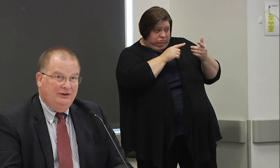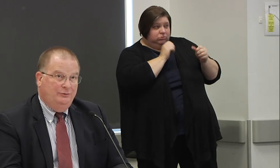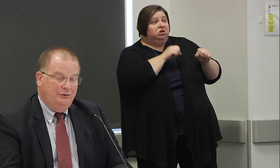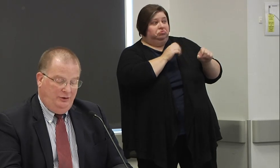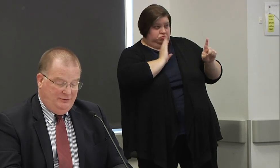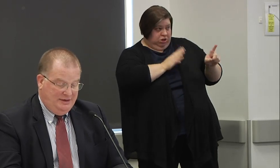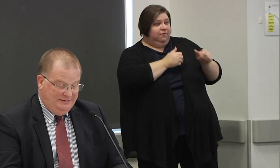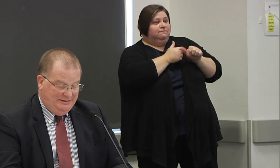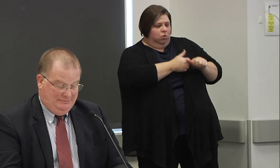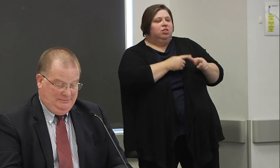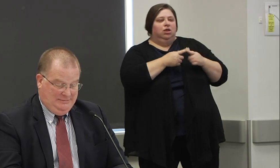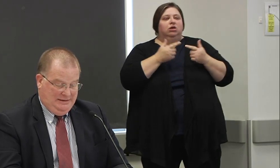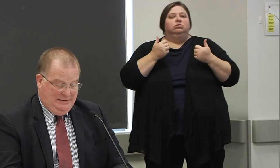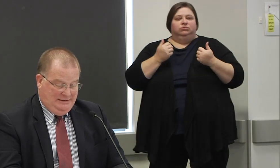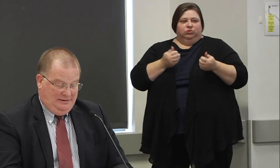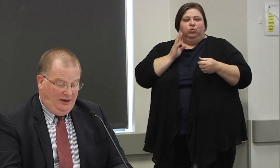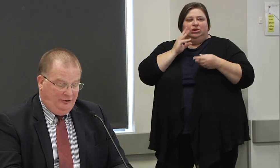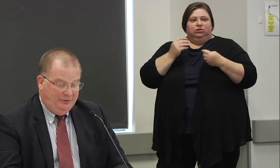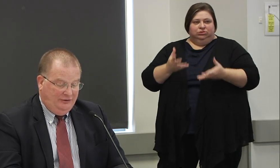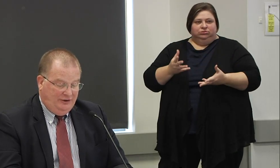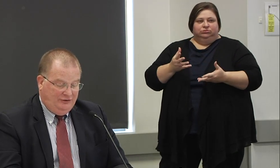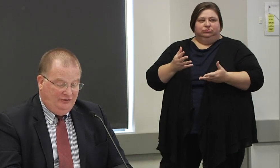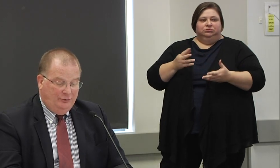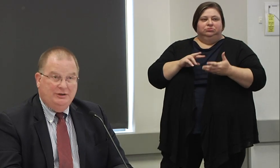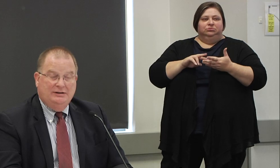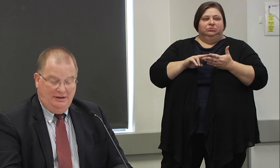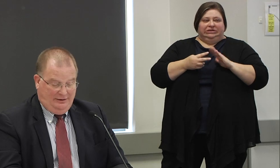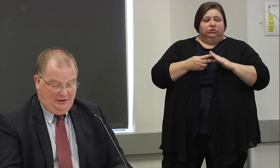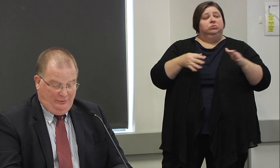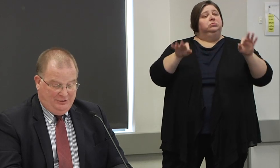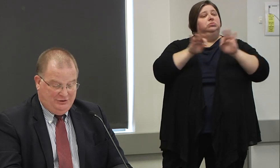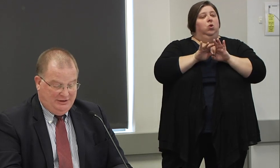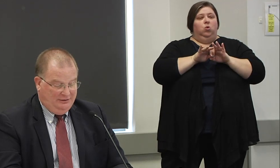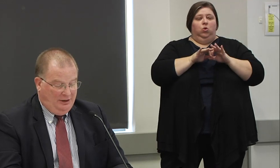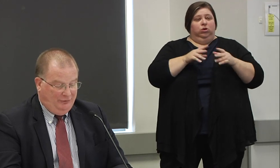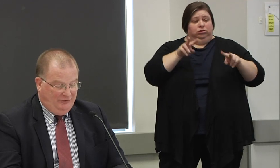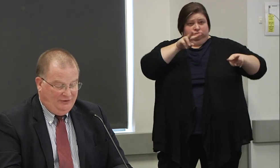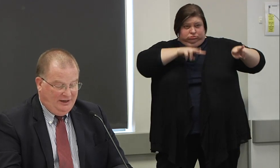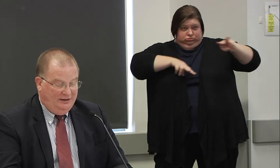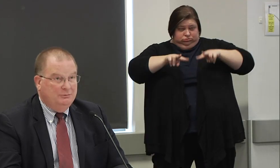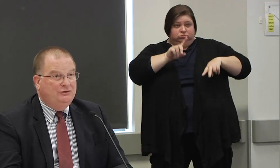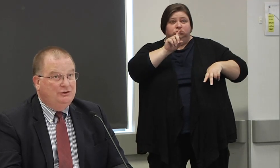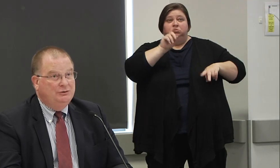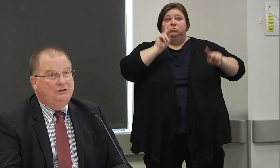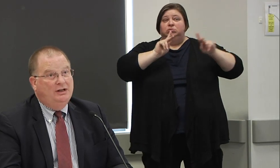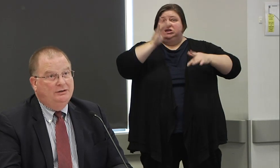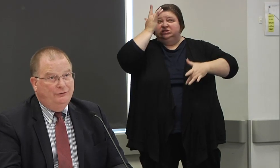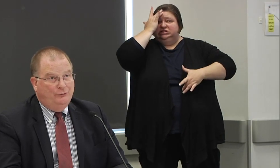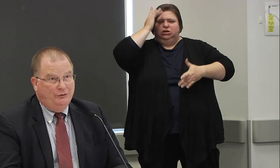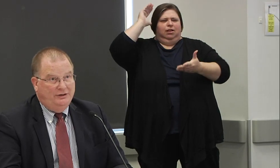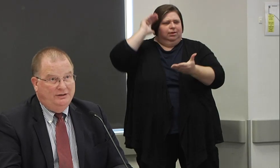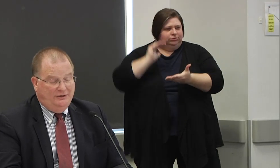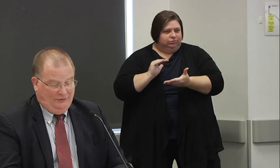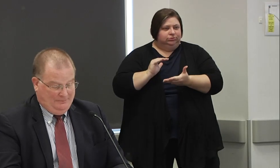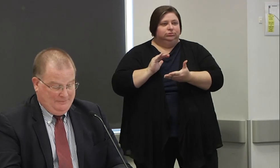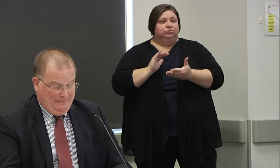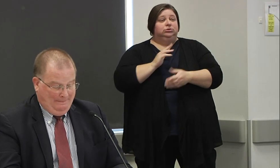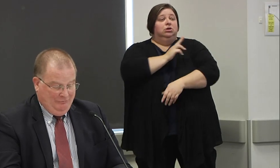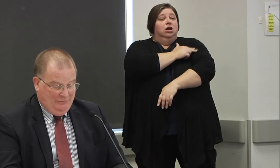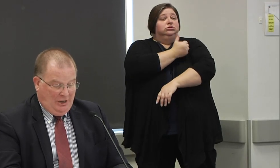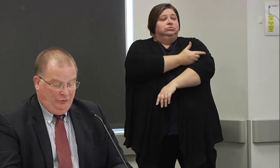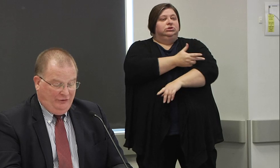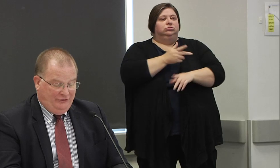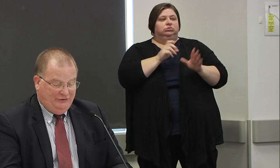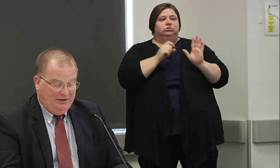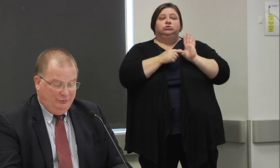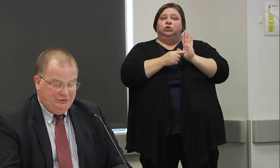with COVID-19. Hospitalizations within the healthcare region that encompasses the county must show a decline for 14 days.